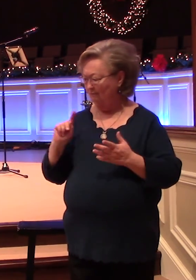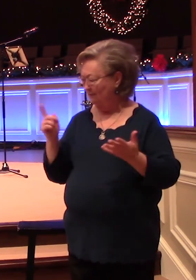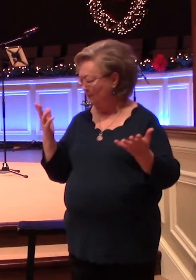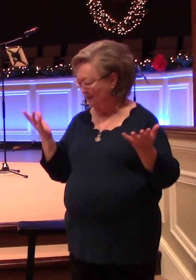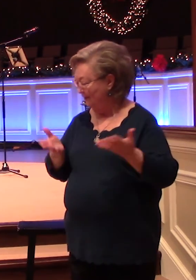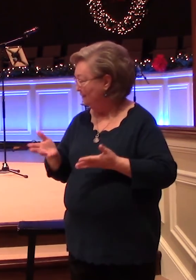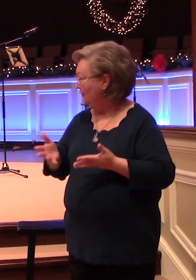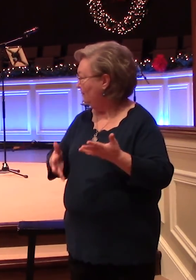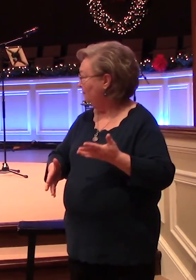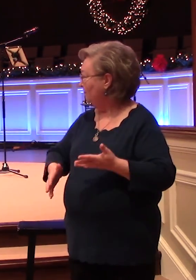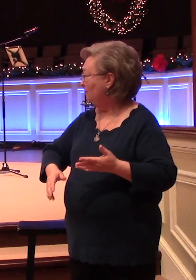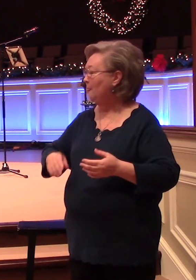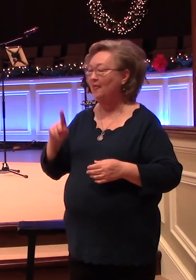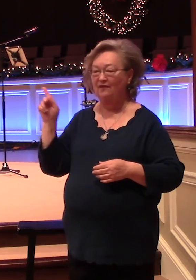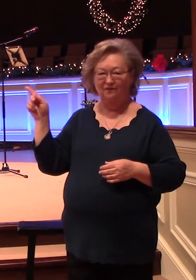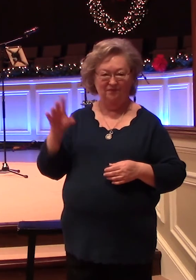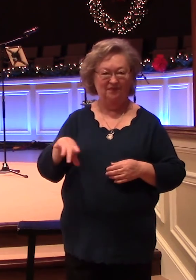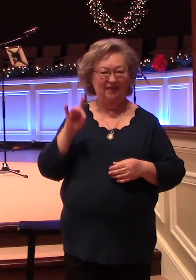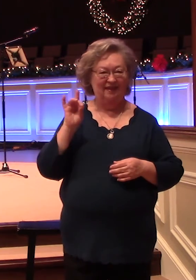Here it is.